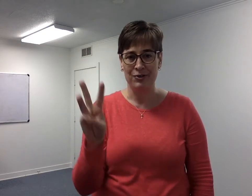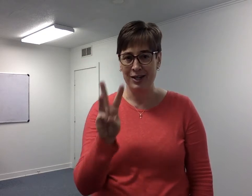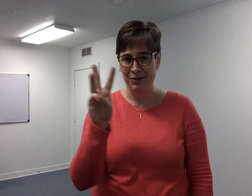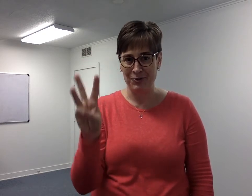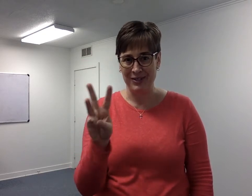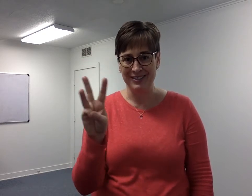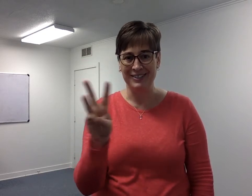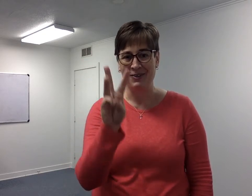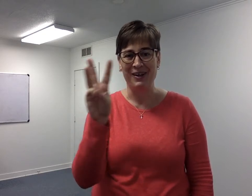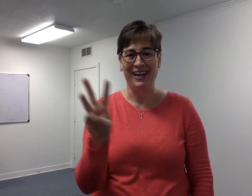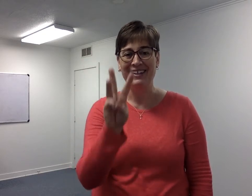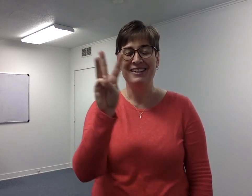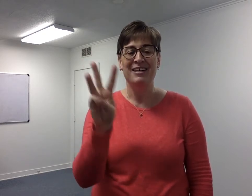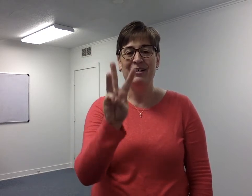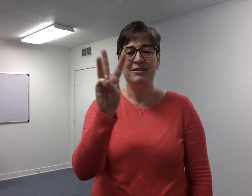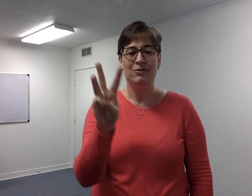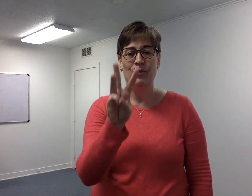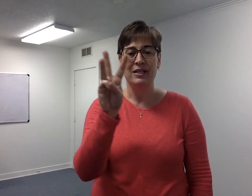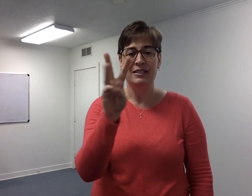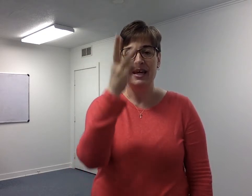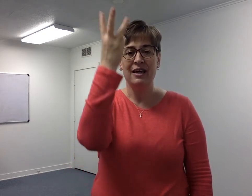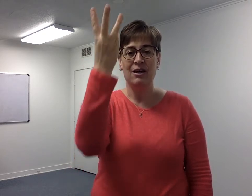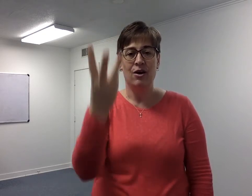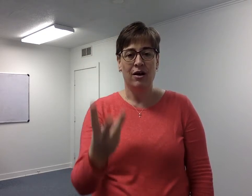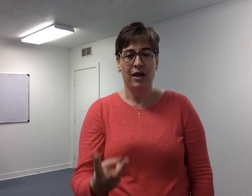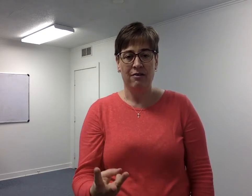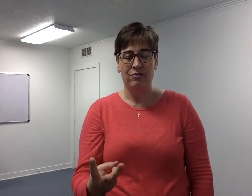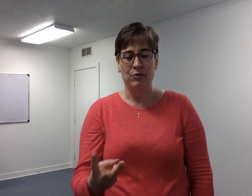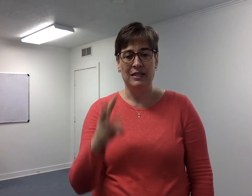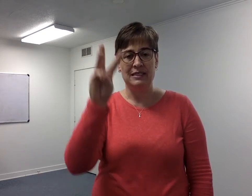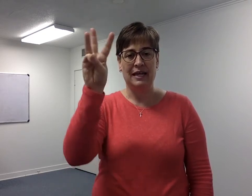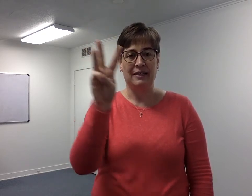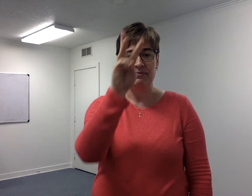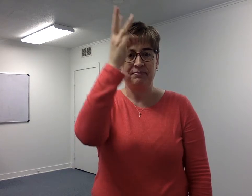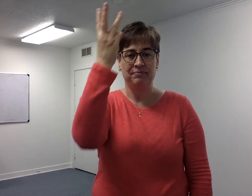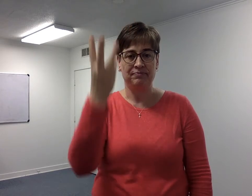the other one. It's okay. Wednesday, every Wednesday.